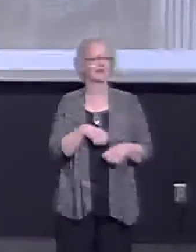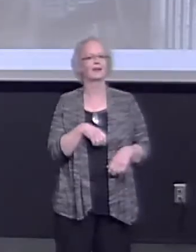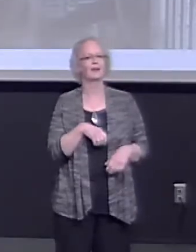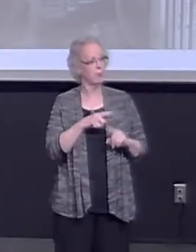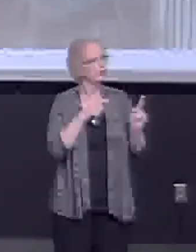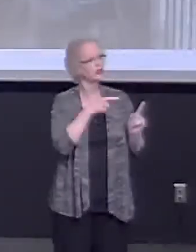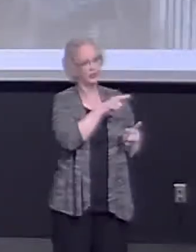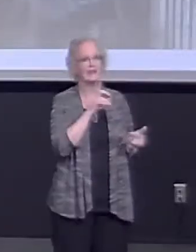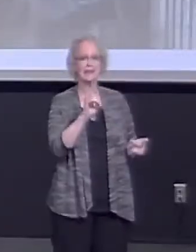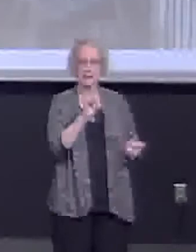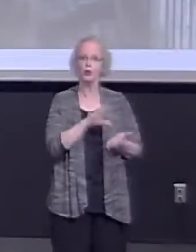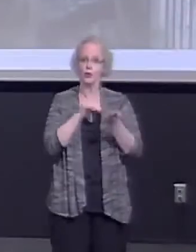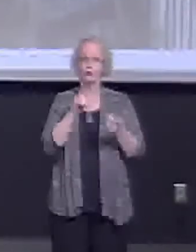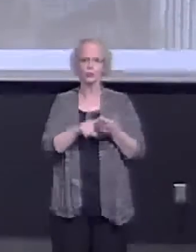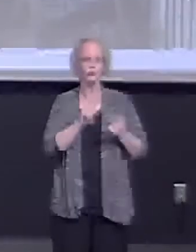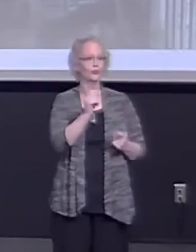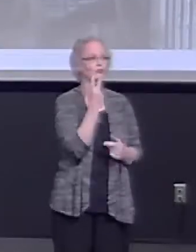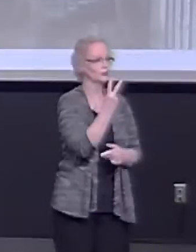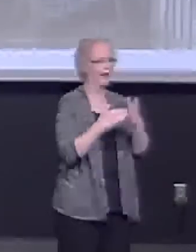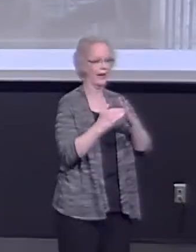that. Actually, there's an example here.